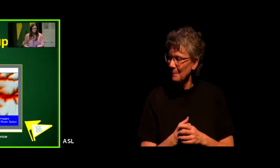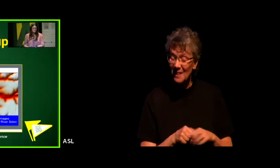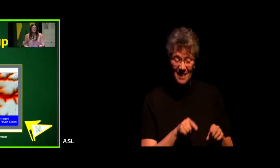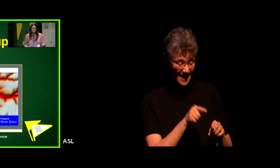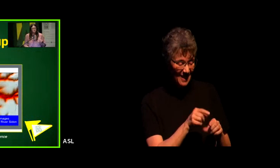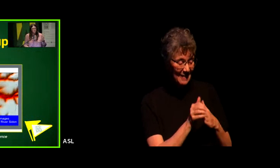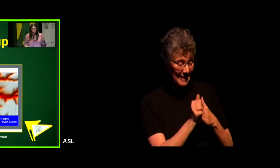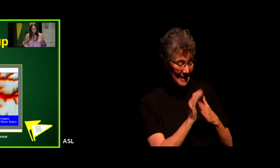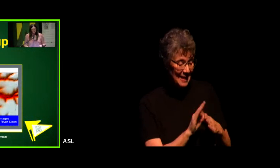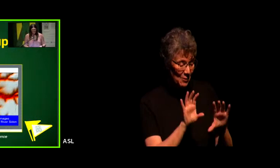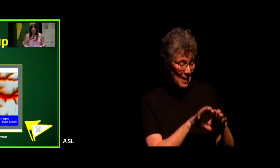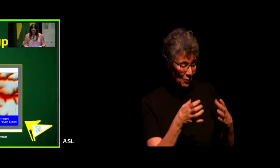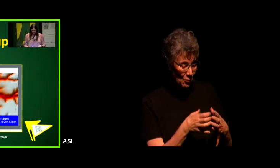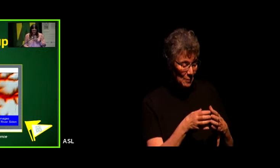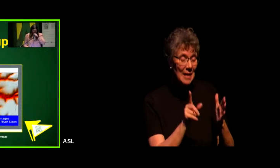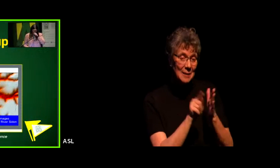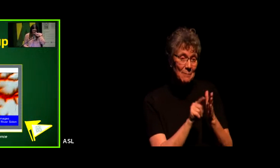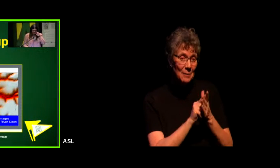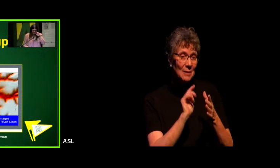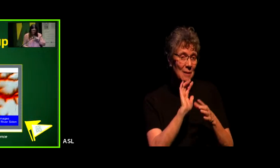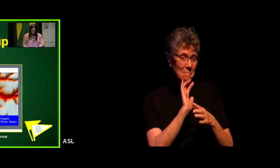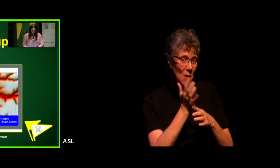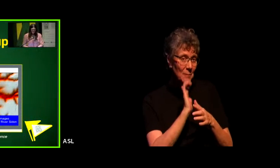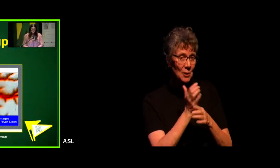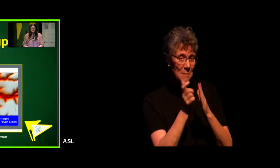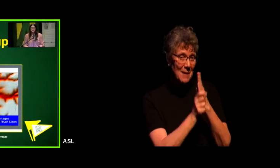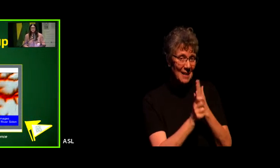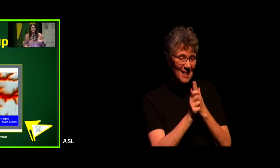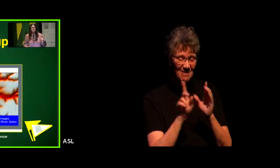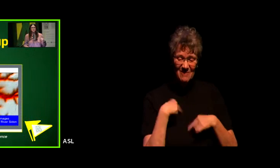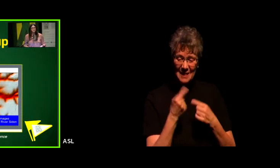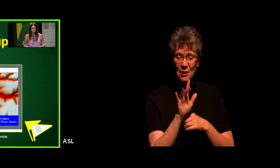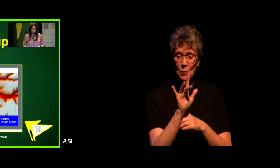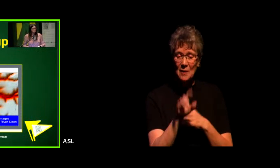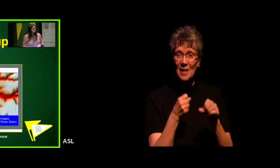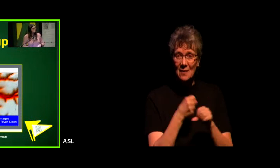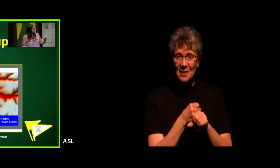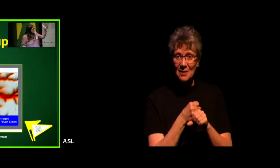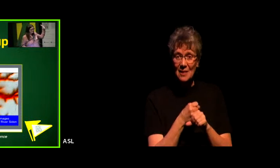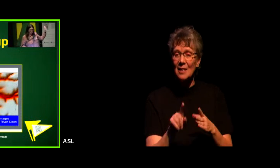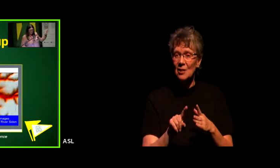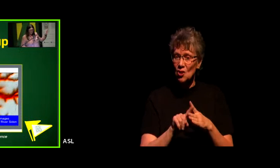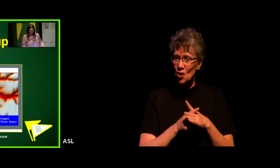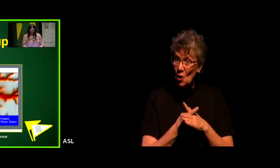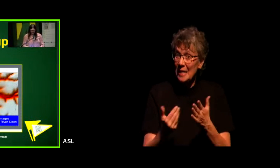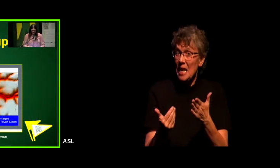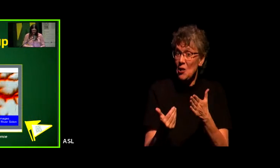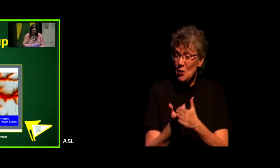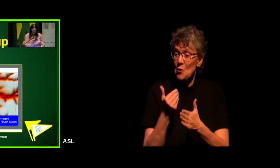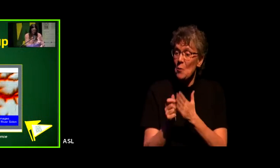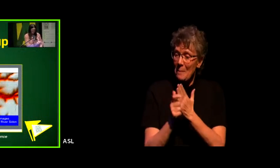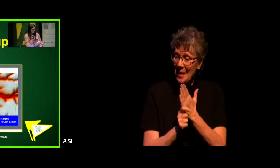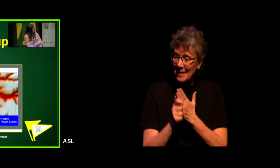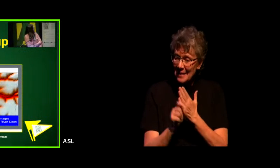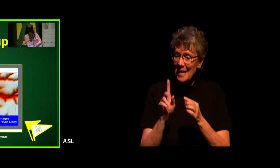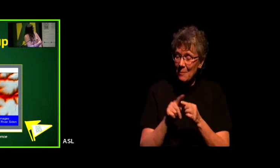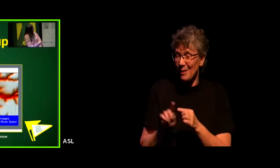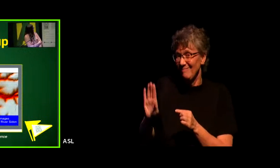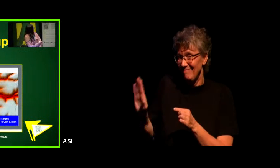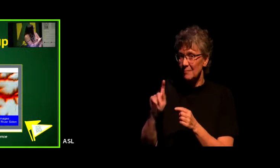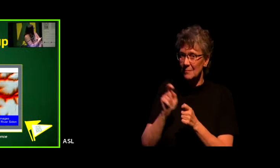North America for around 25 years. Excuse me. He's actually starting a new one as well, specifically about this work.